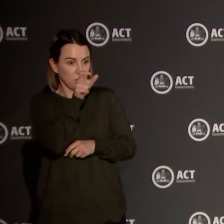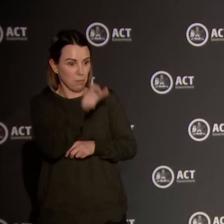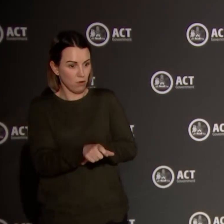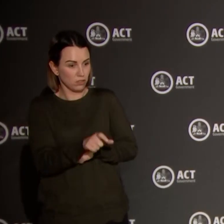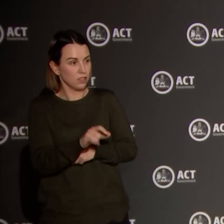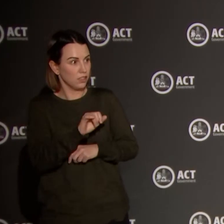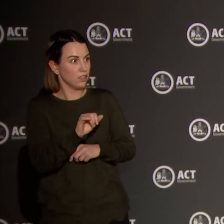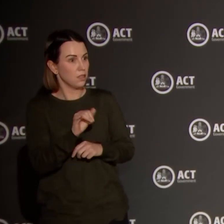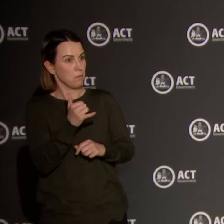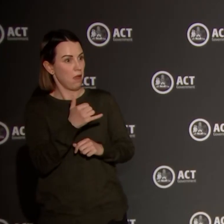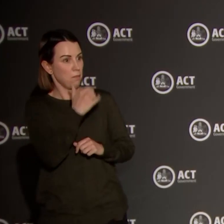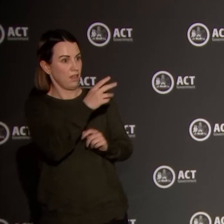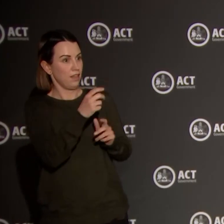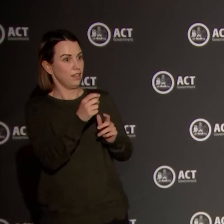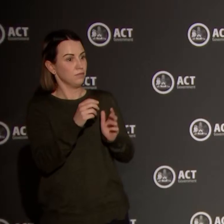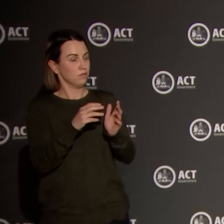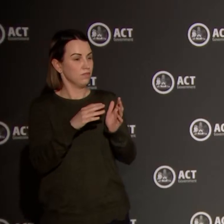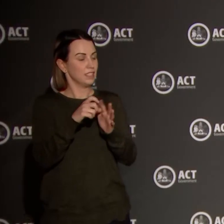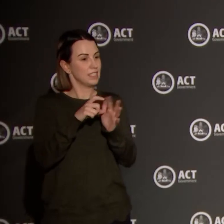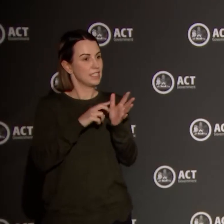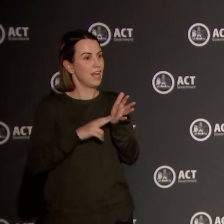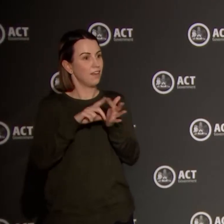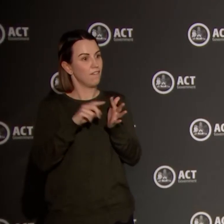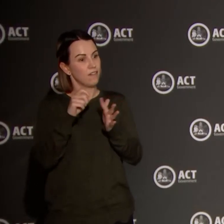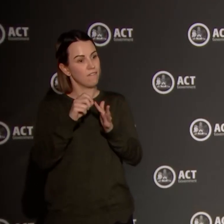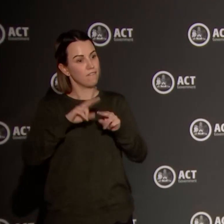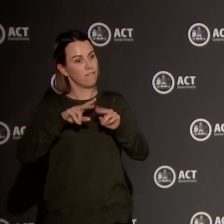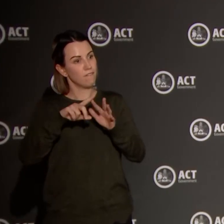to Mr. Peffer to provide a few more details, if that's okay.